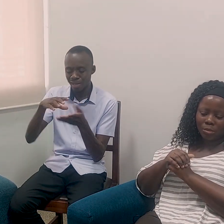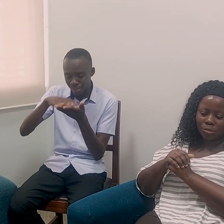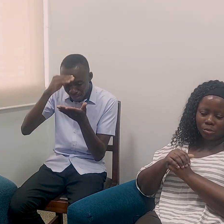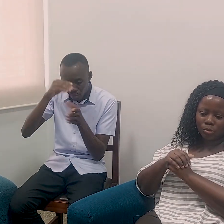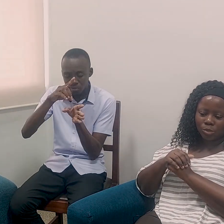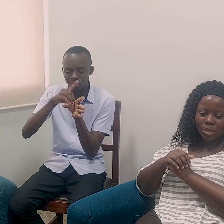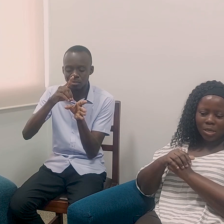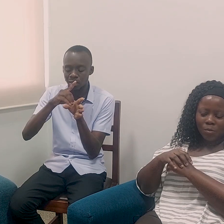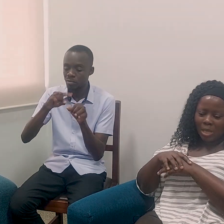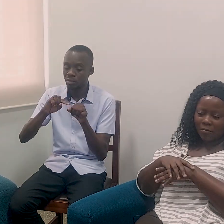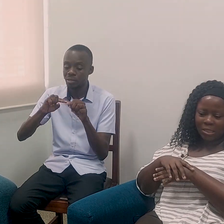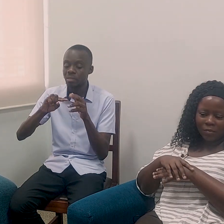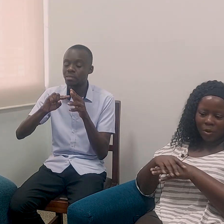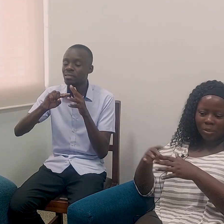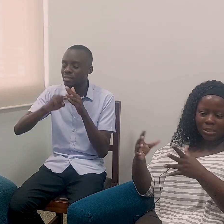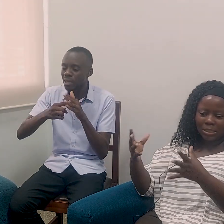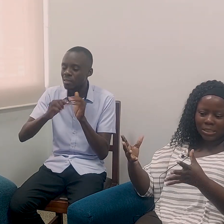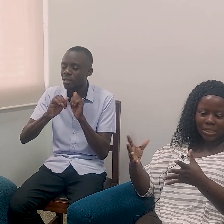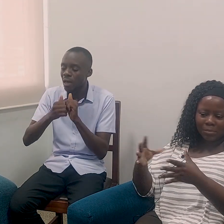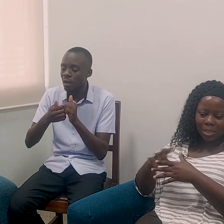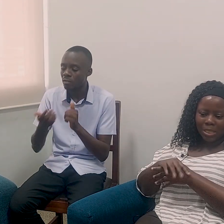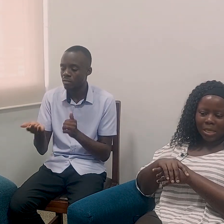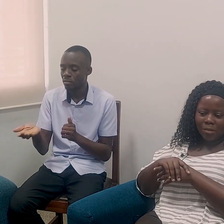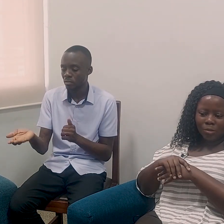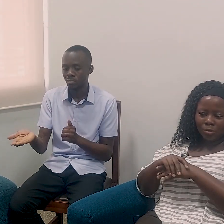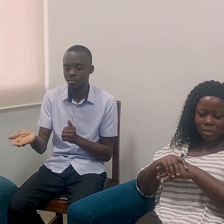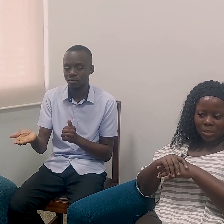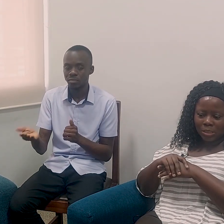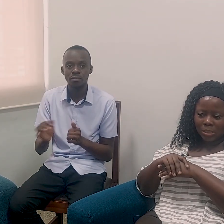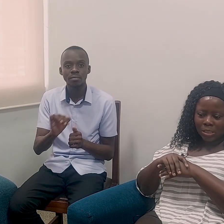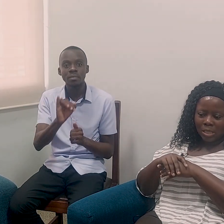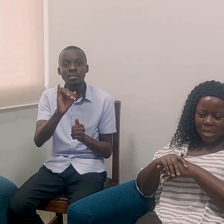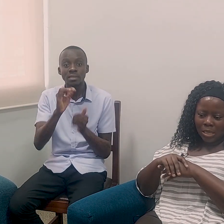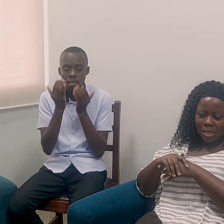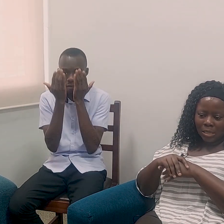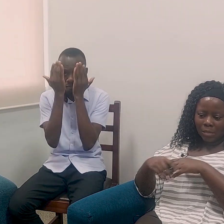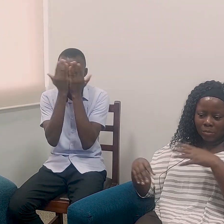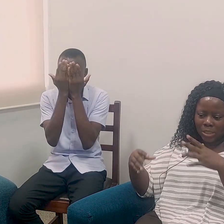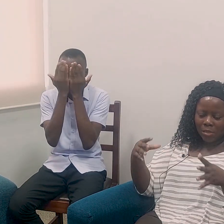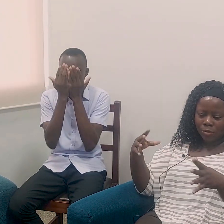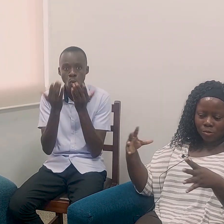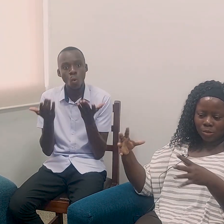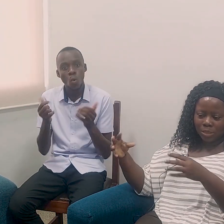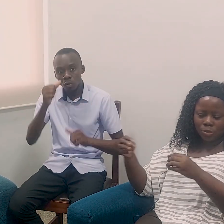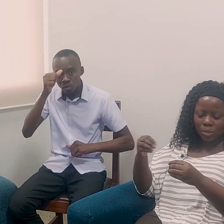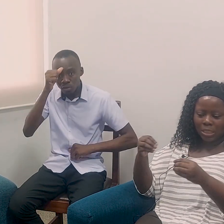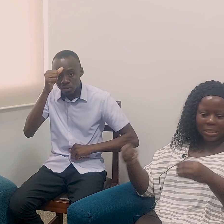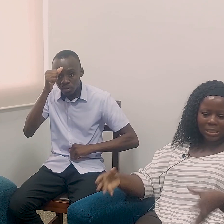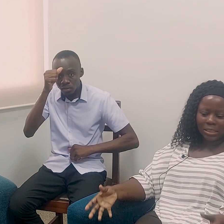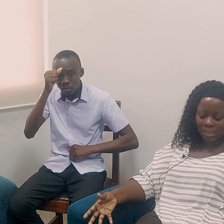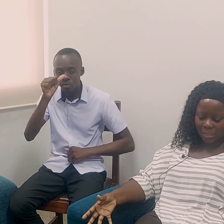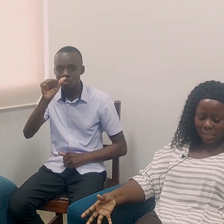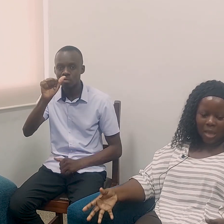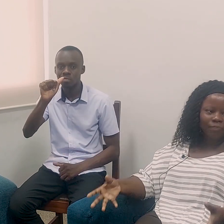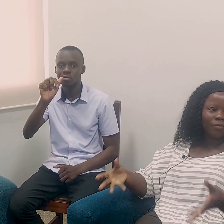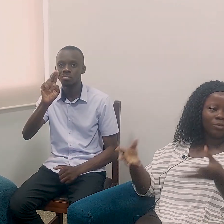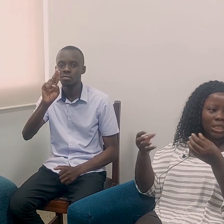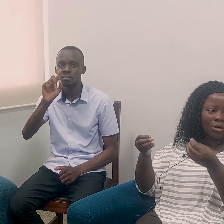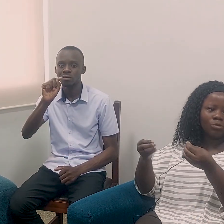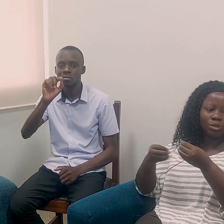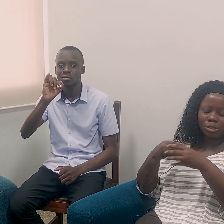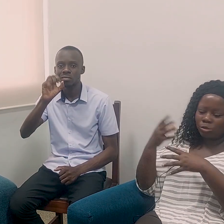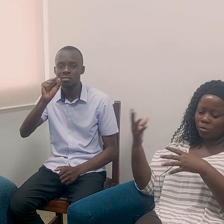into adulthood. We have several autism and all these childhood disorders. They are